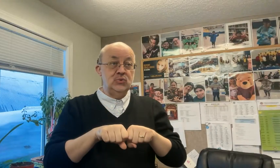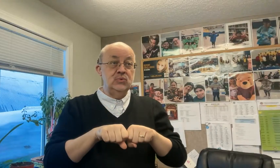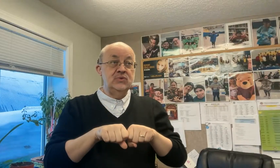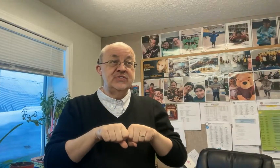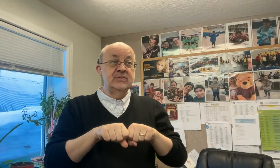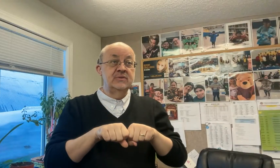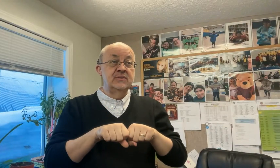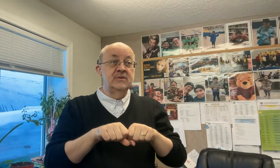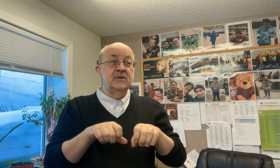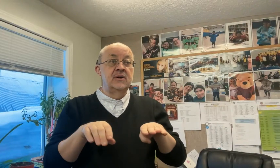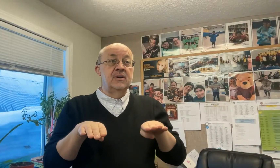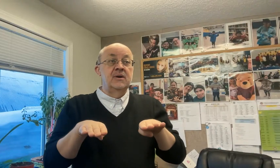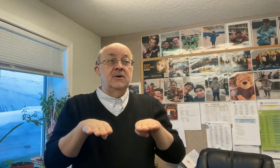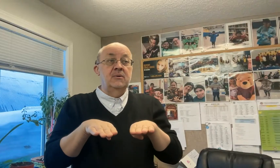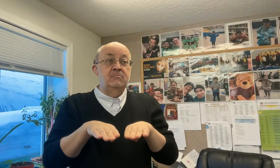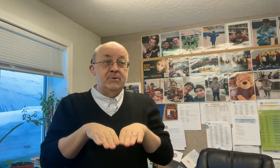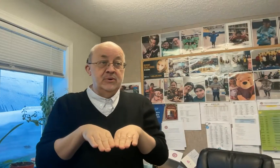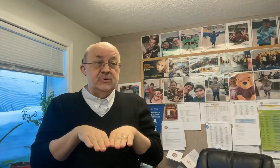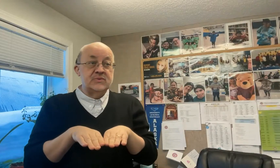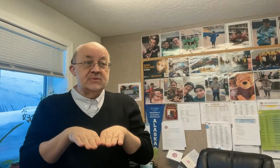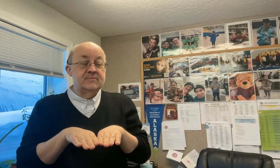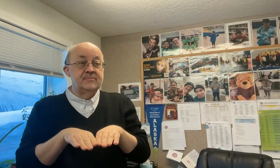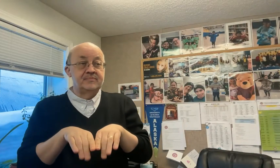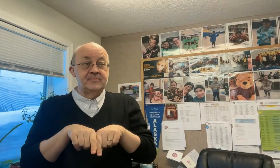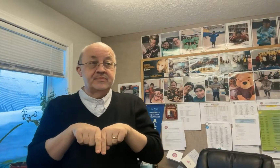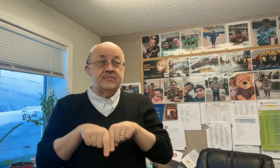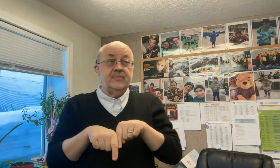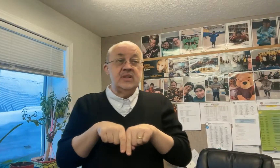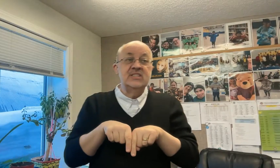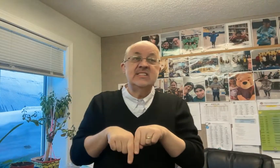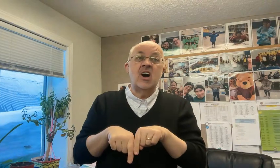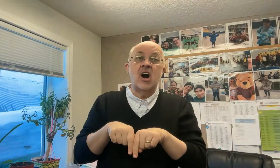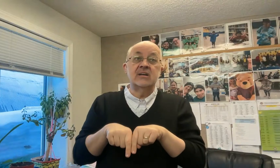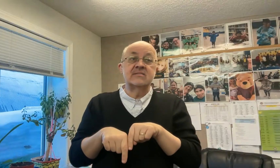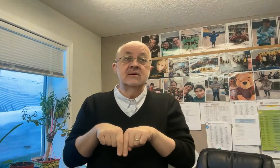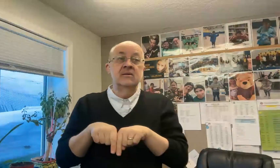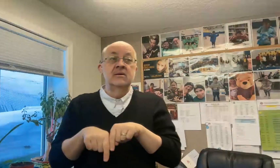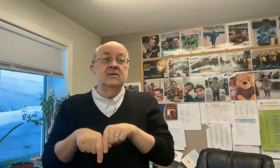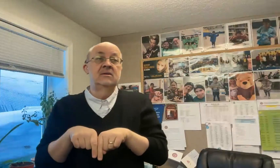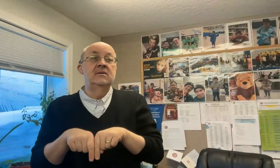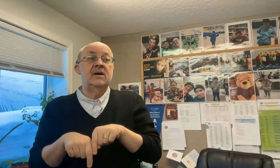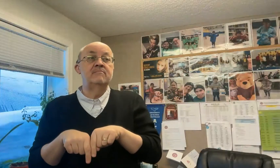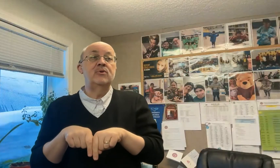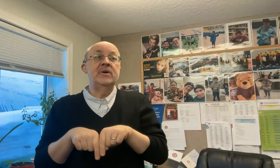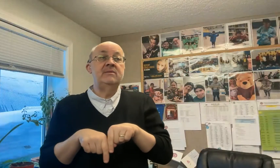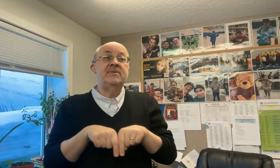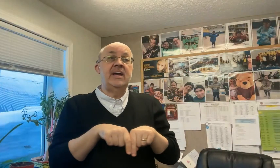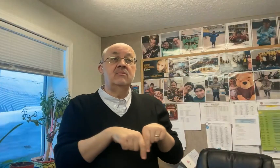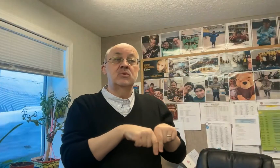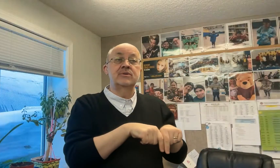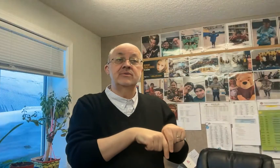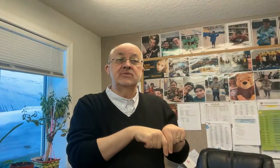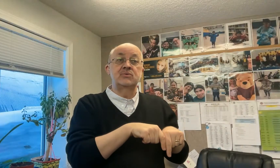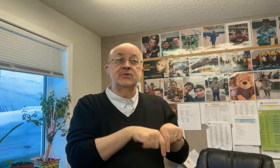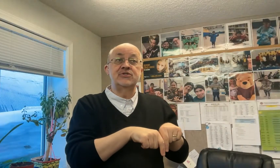shoes, boots, socks, and point them downwards towards your